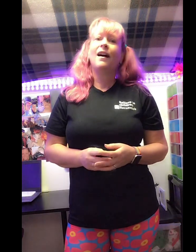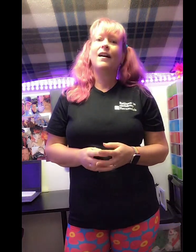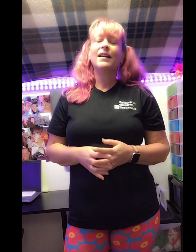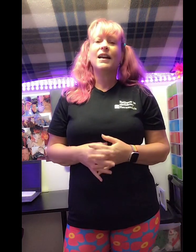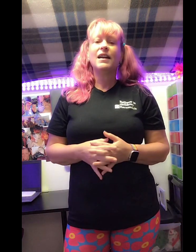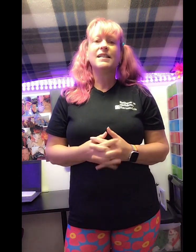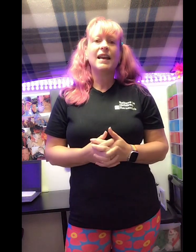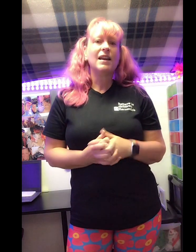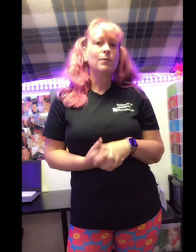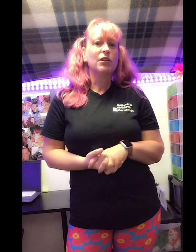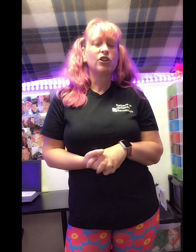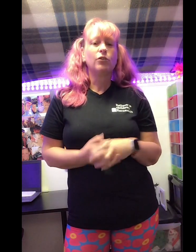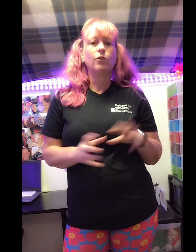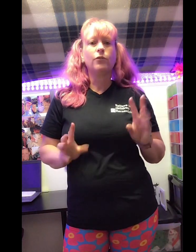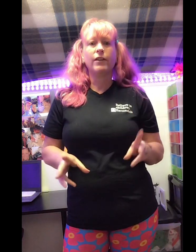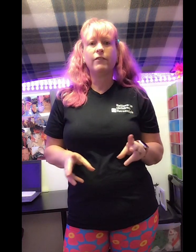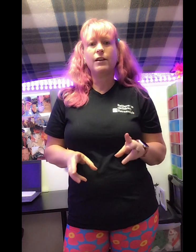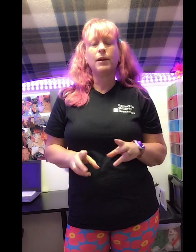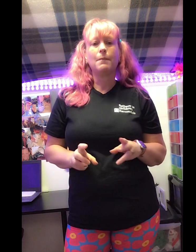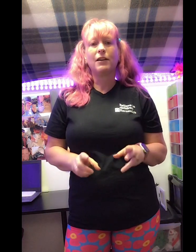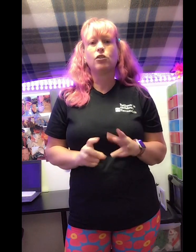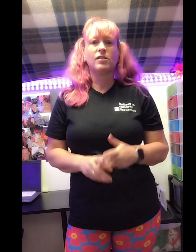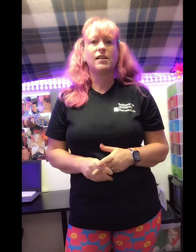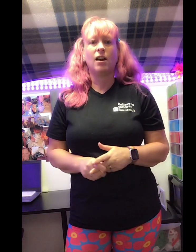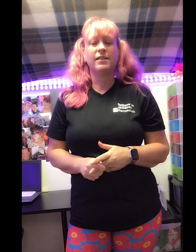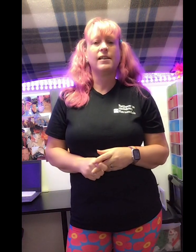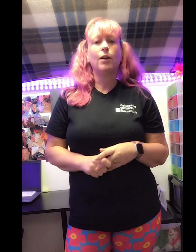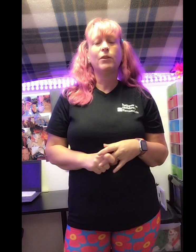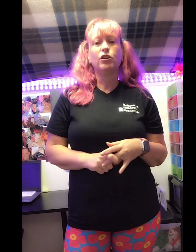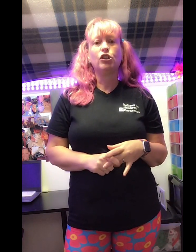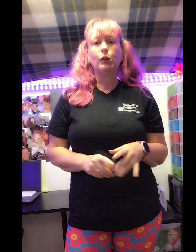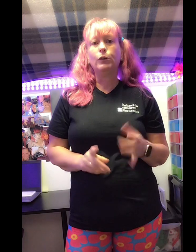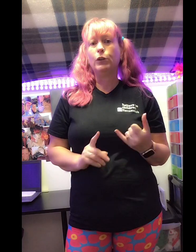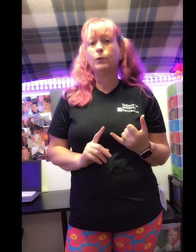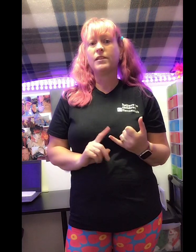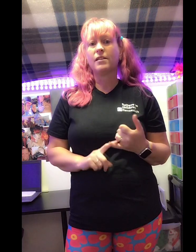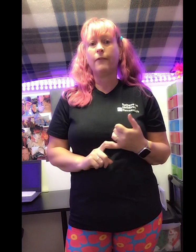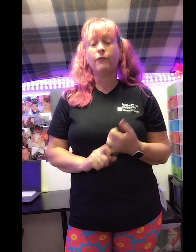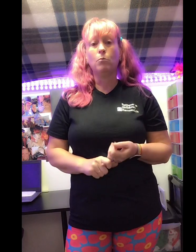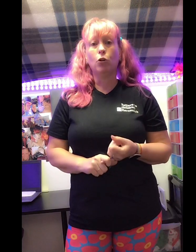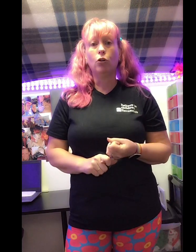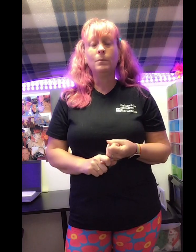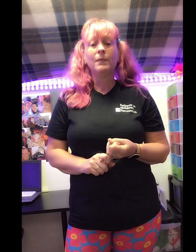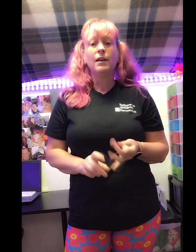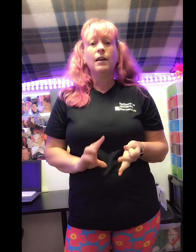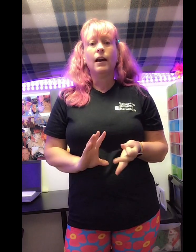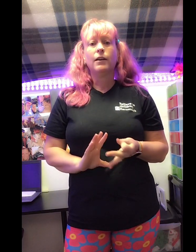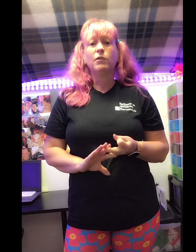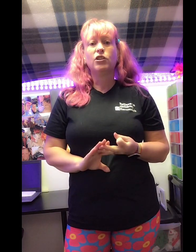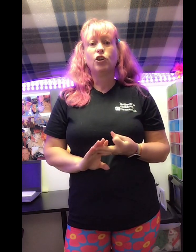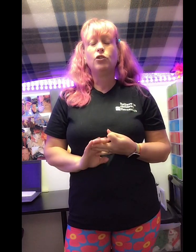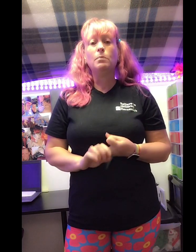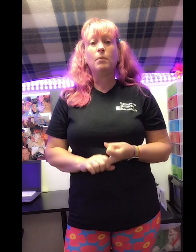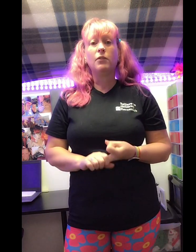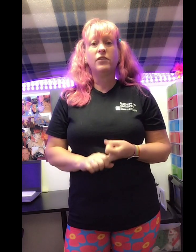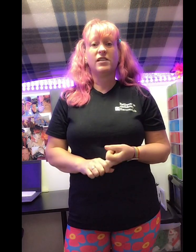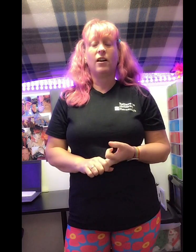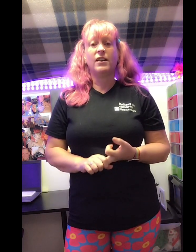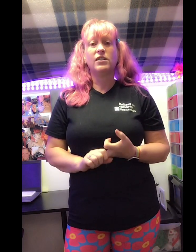Hi, today I'm going to show you 3 really quick Makaton signs. I'm going to show you the sign for more, and I'm going to show you both signs